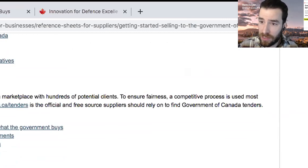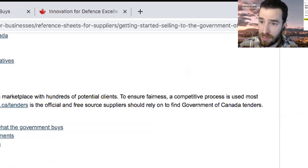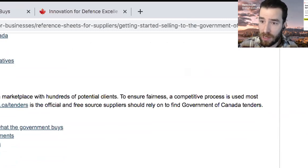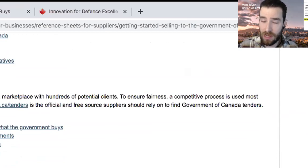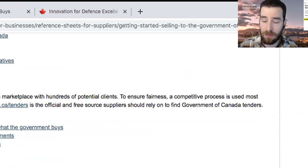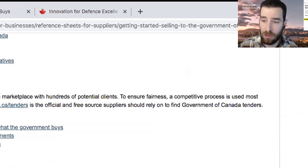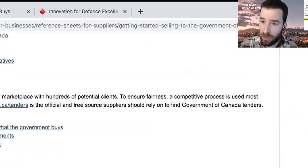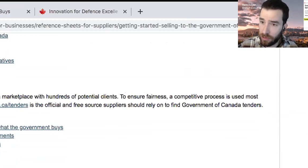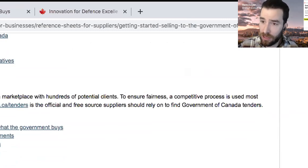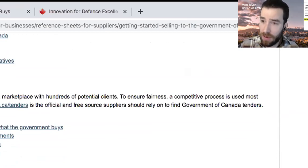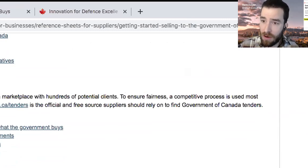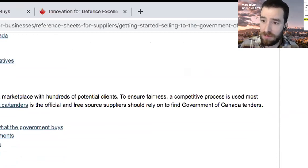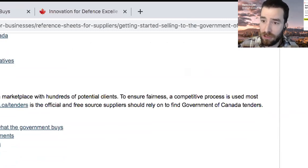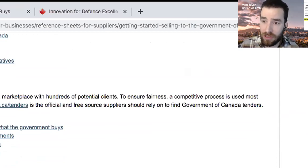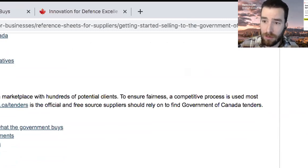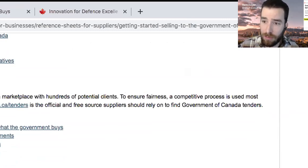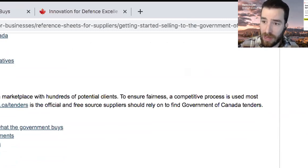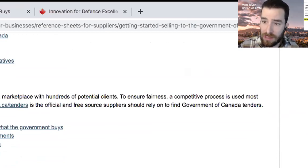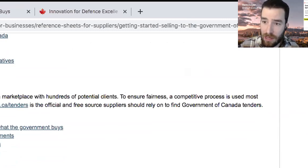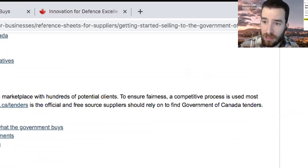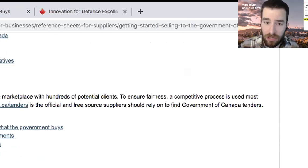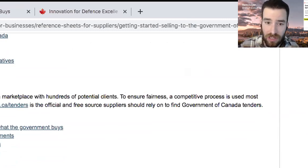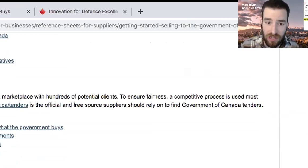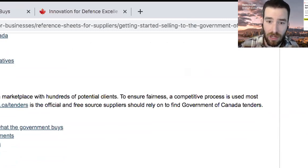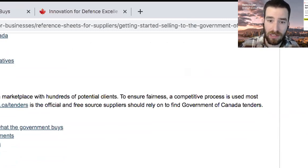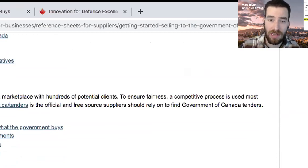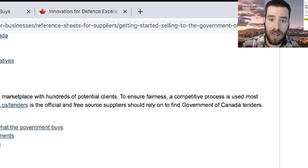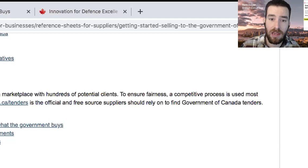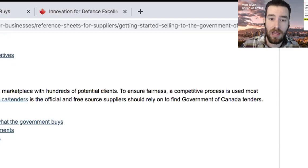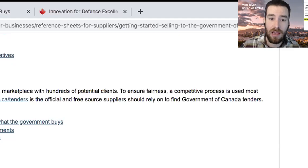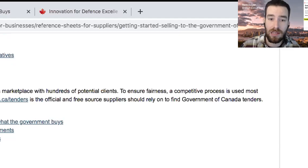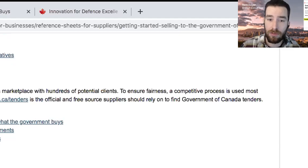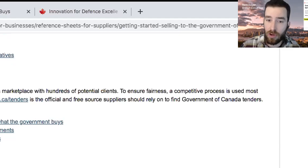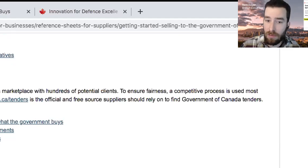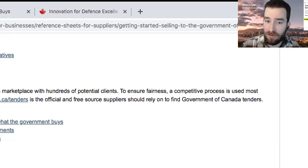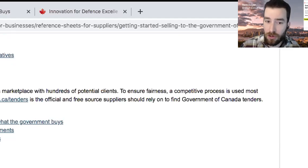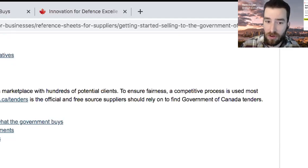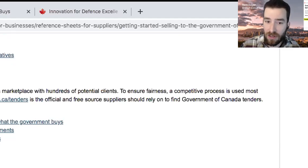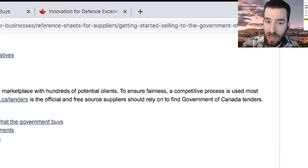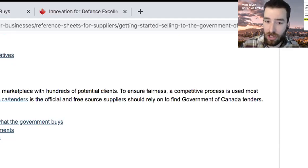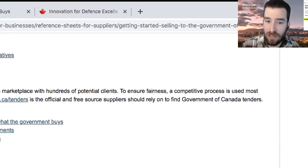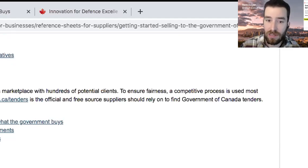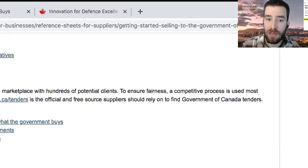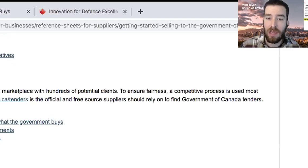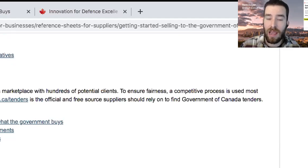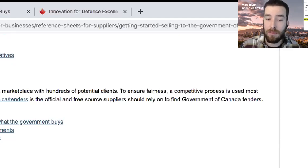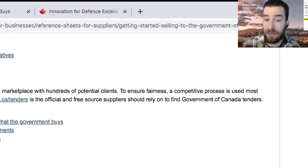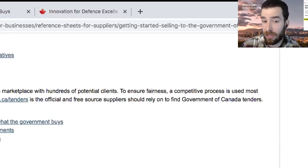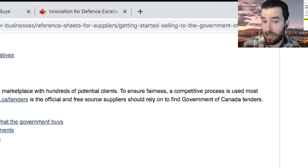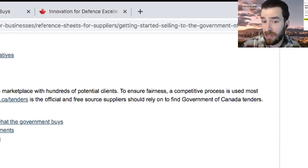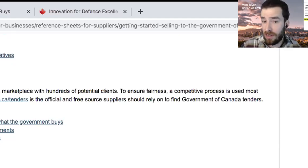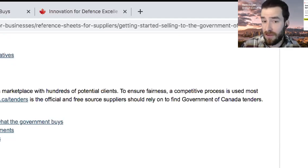services, can be really, really powerful using buyandsell.gc.ca. subscribing for notifications,